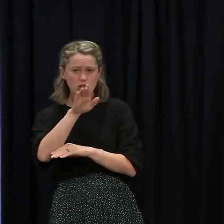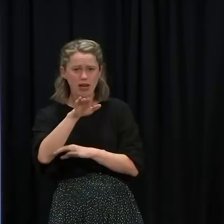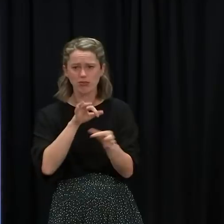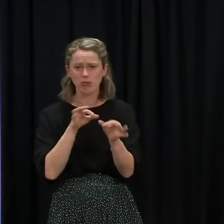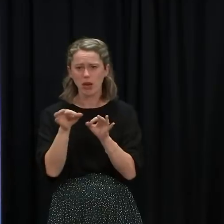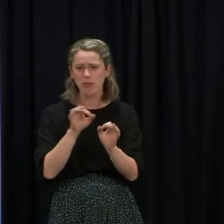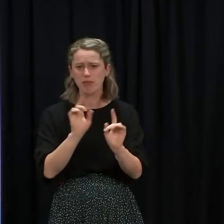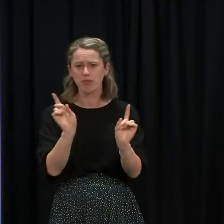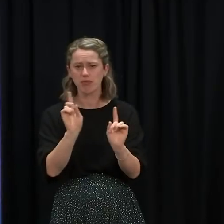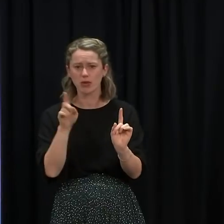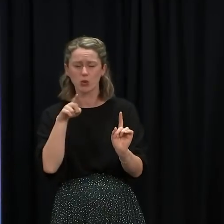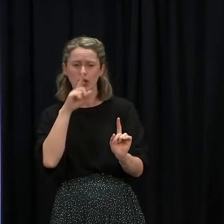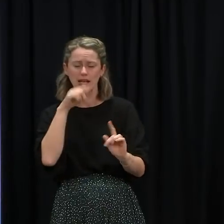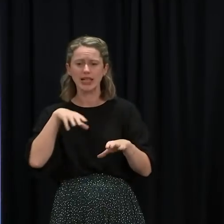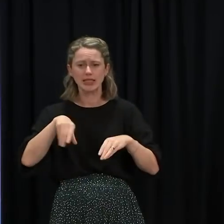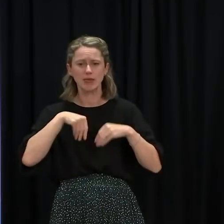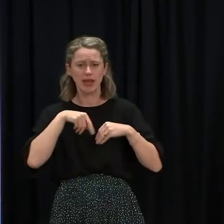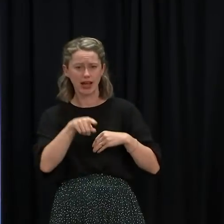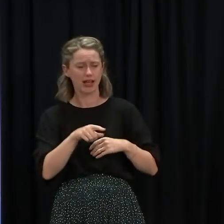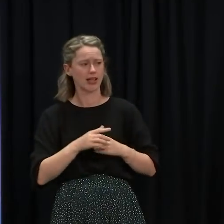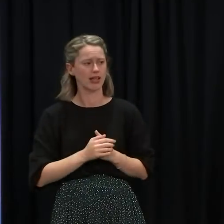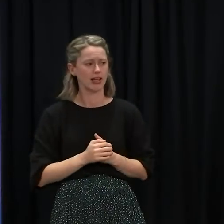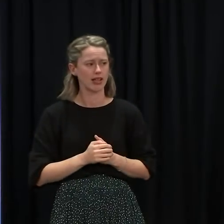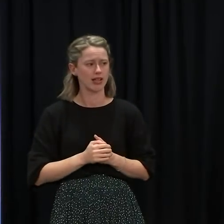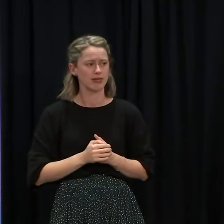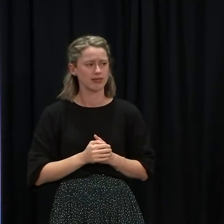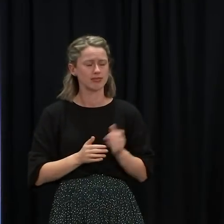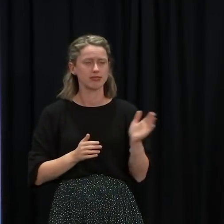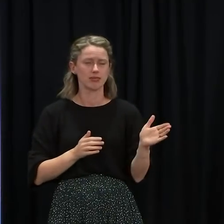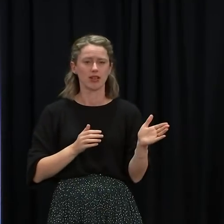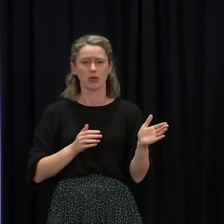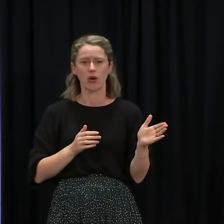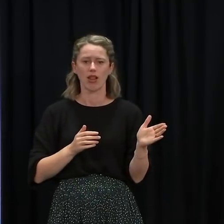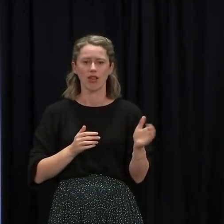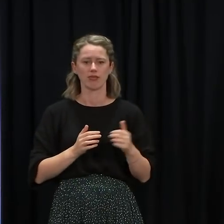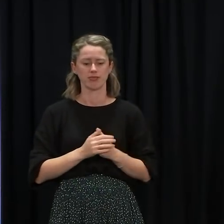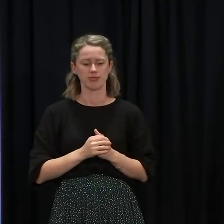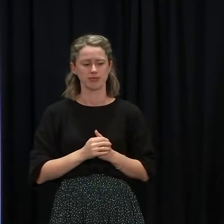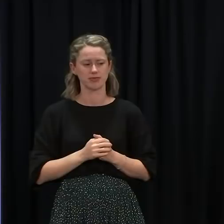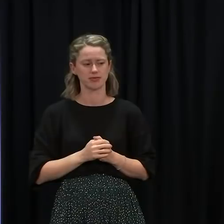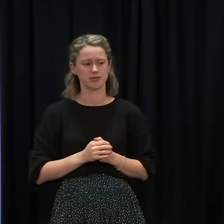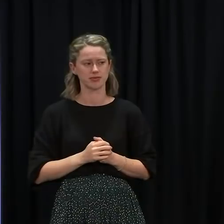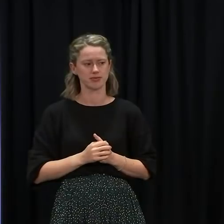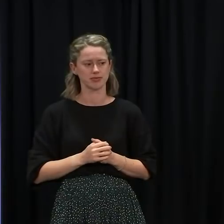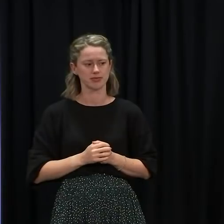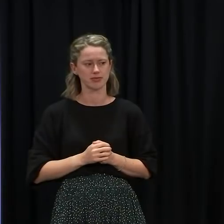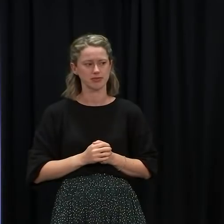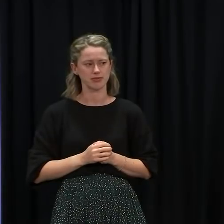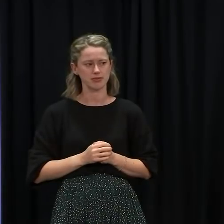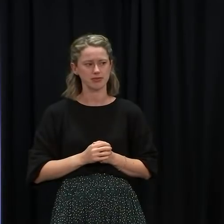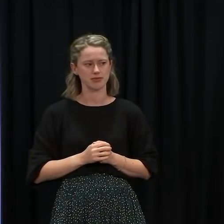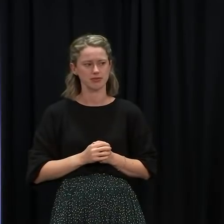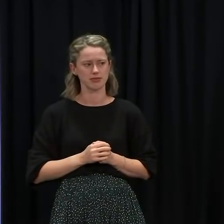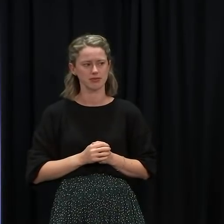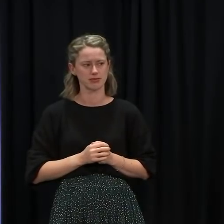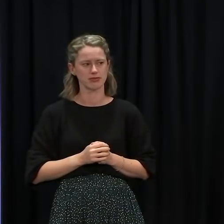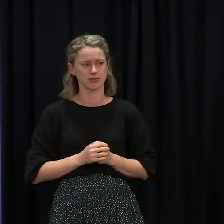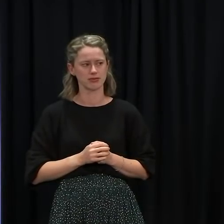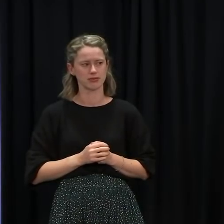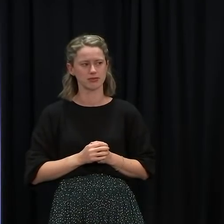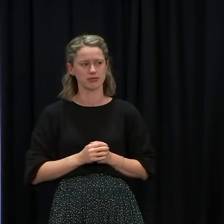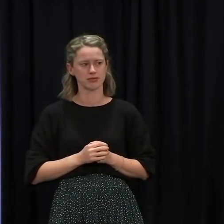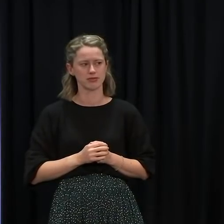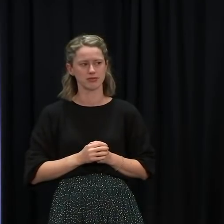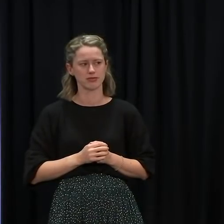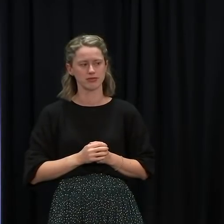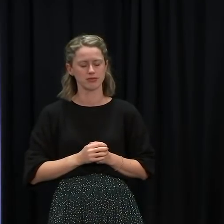like. That is a tolerable, okay future. Well, in a sense, it's consistent with the approach we're taking